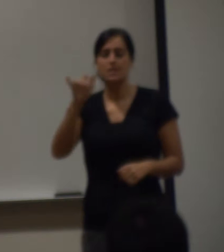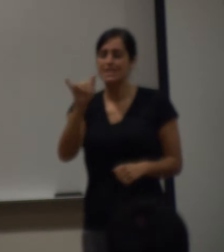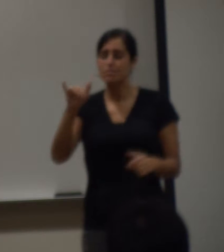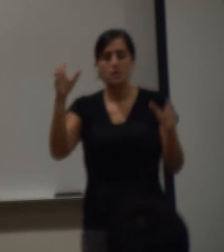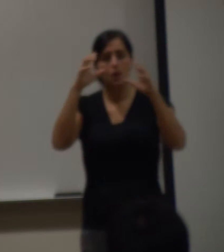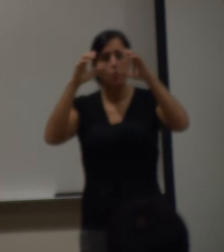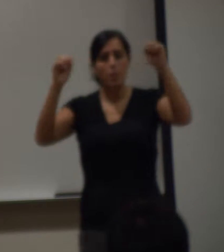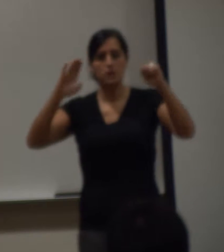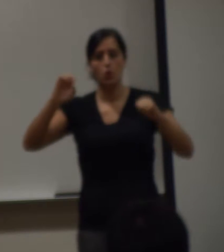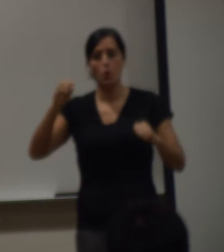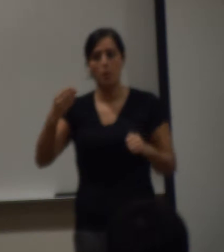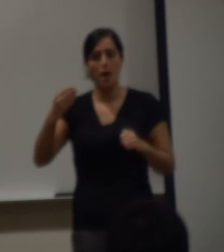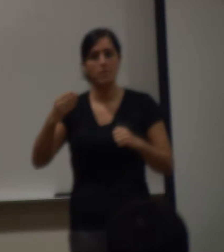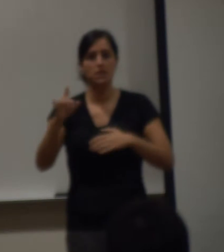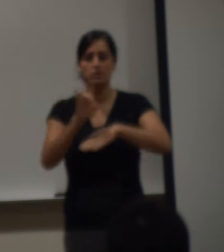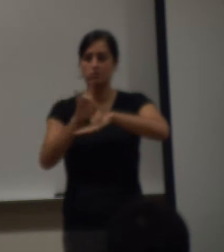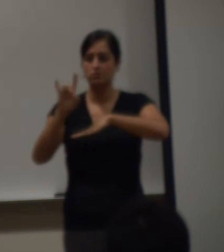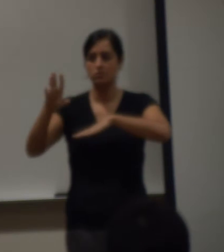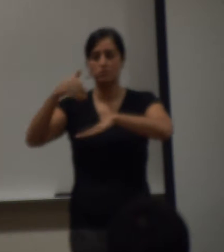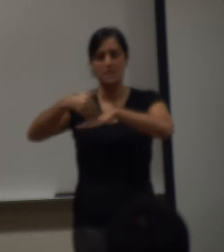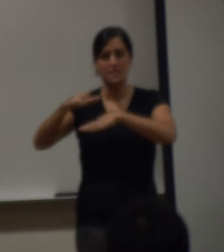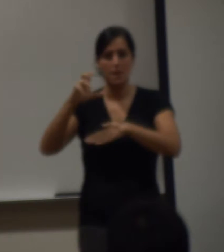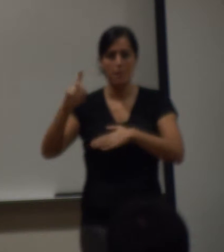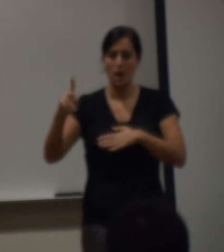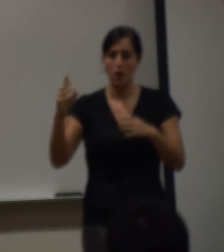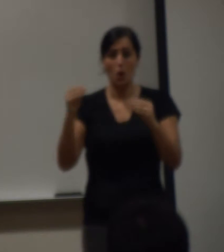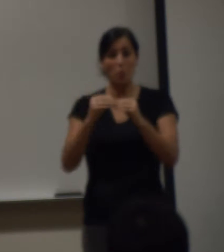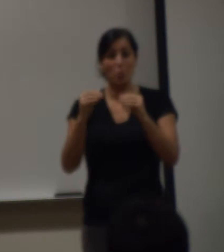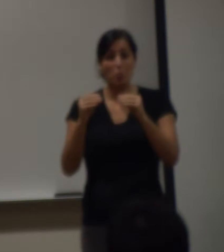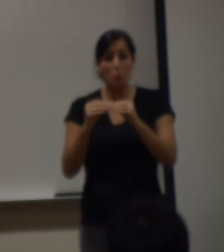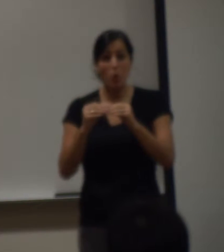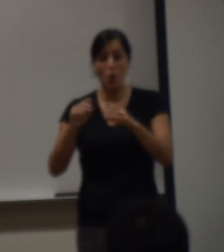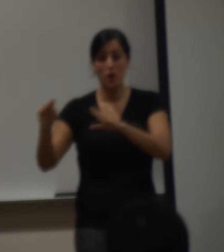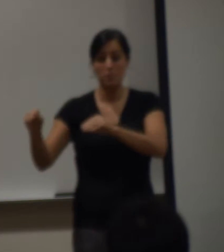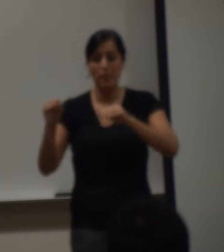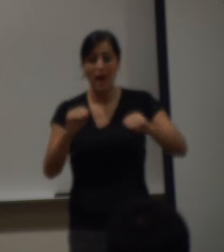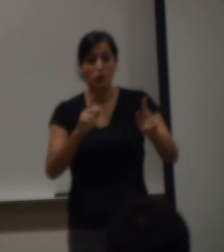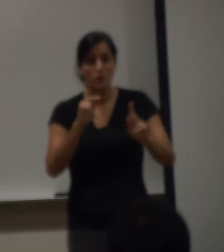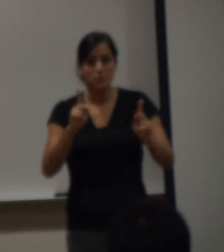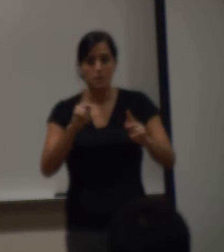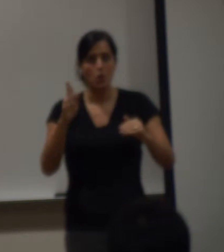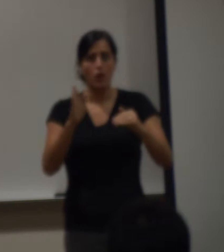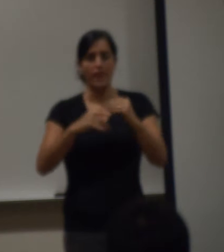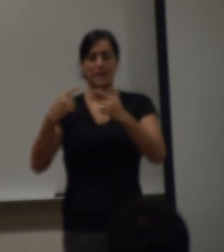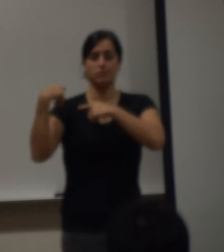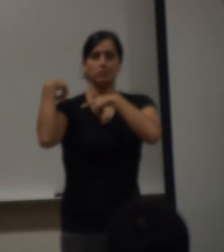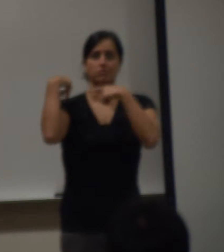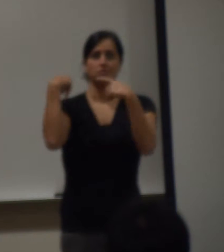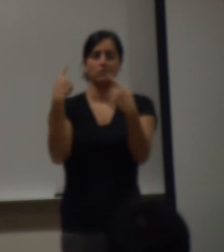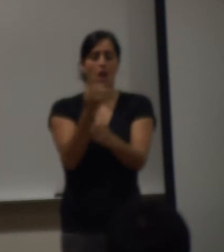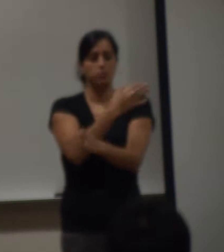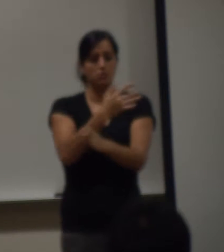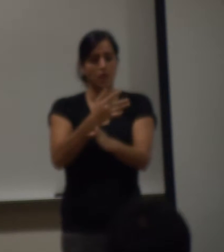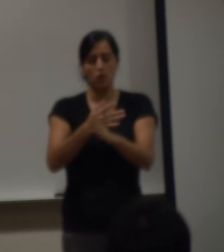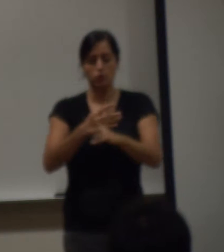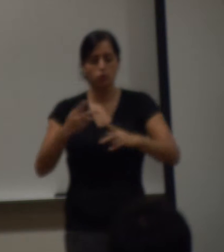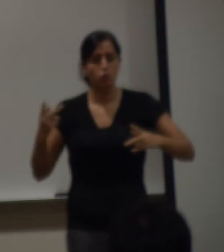President Obama has deported more migrants than ever before. In the last couple